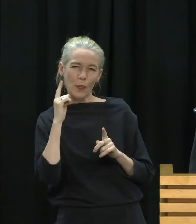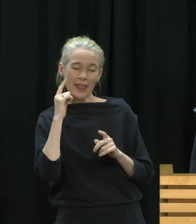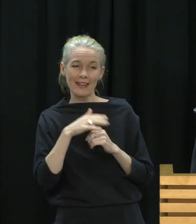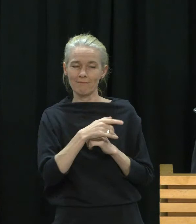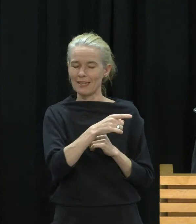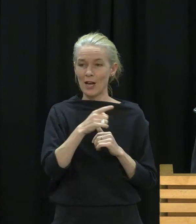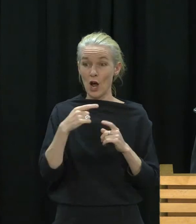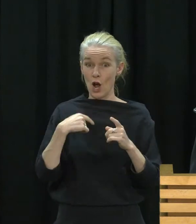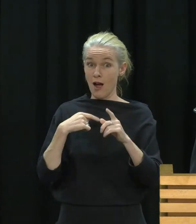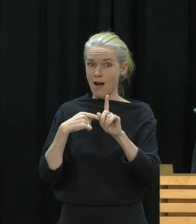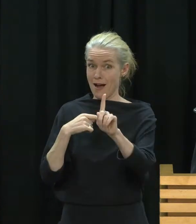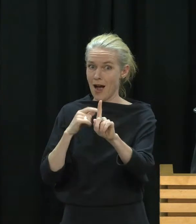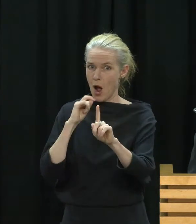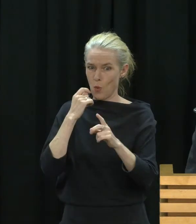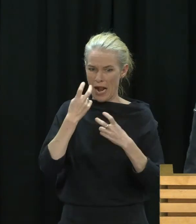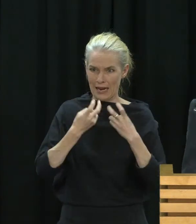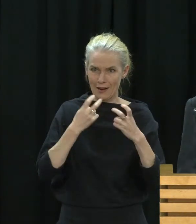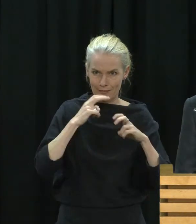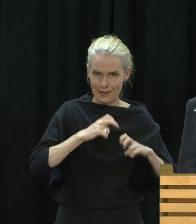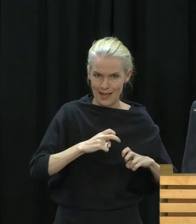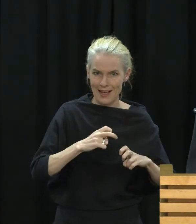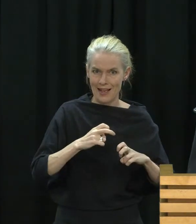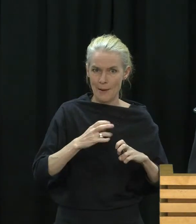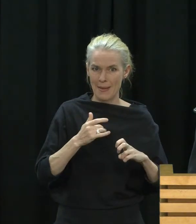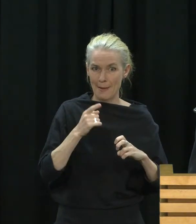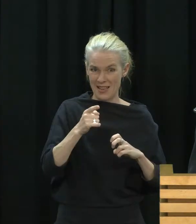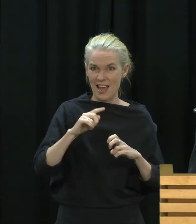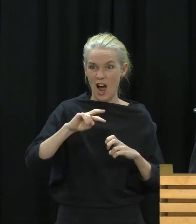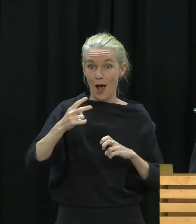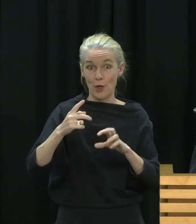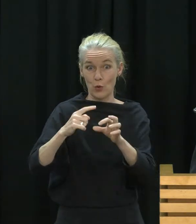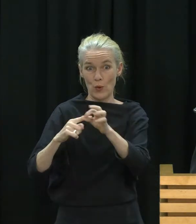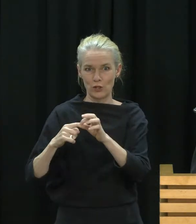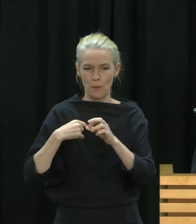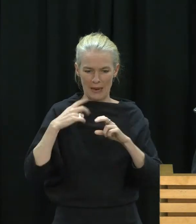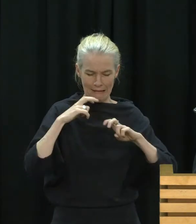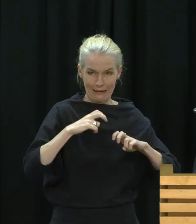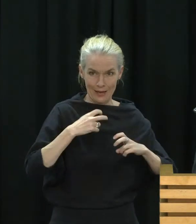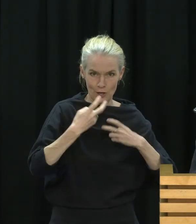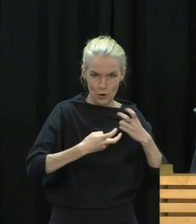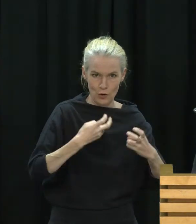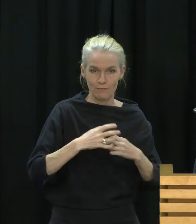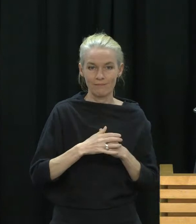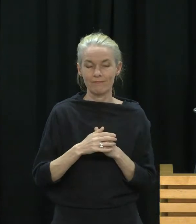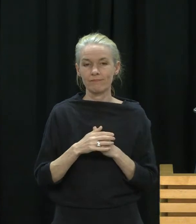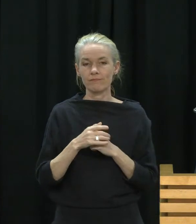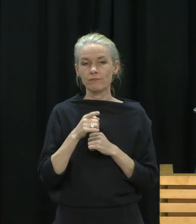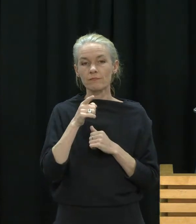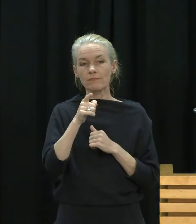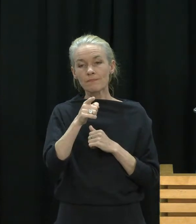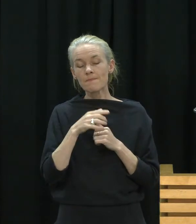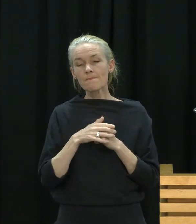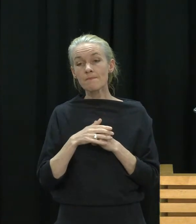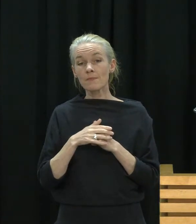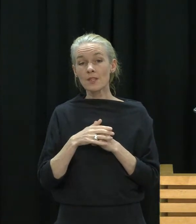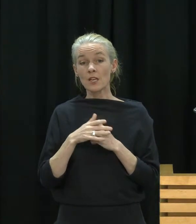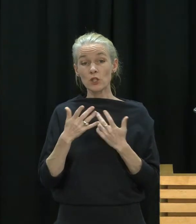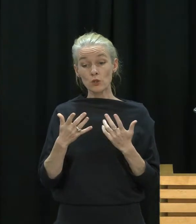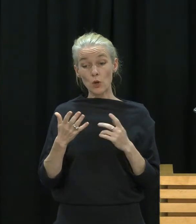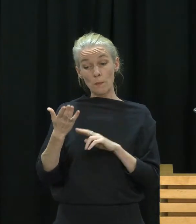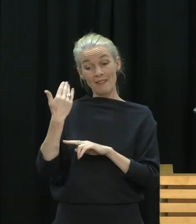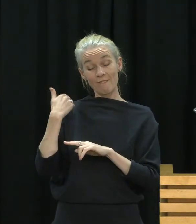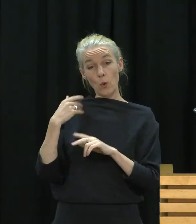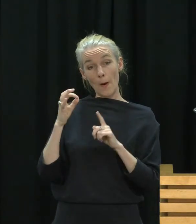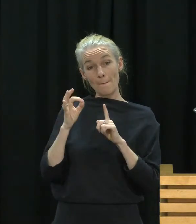bit too, learning from the Papatoetoe cluster and particularly that third family that popped up, have we been too lax in